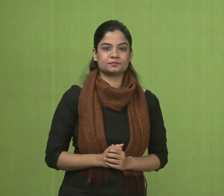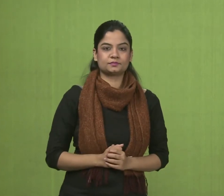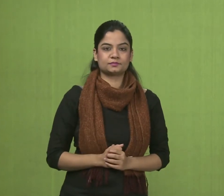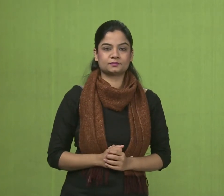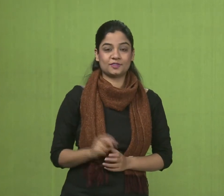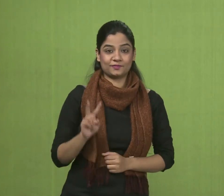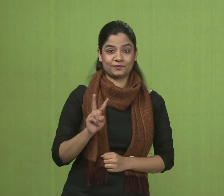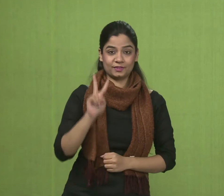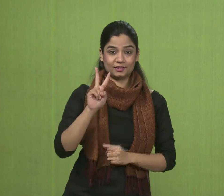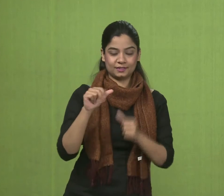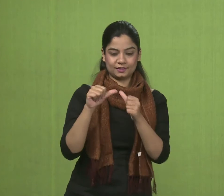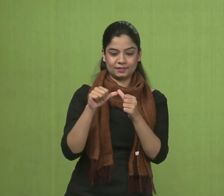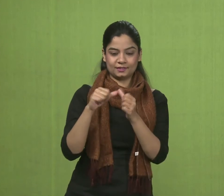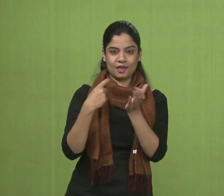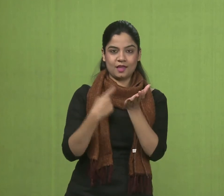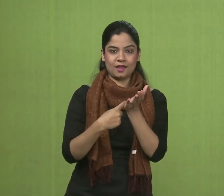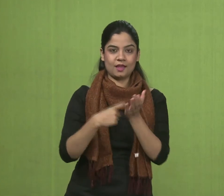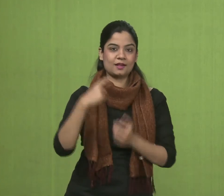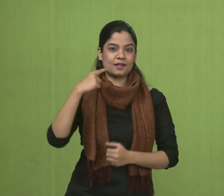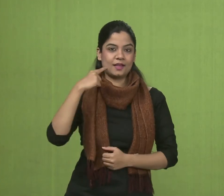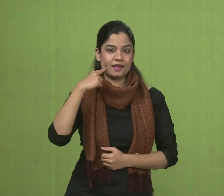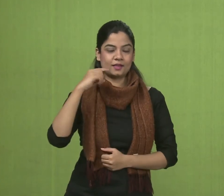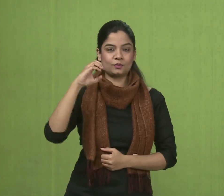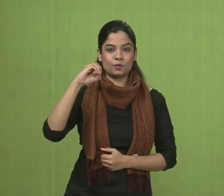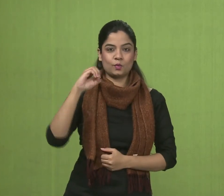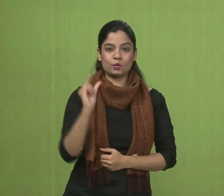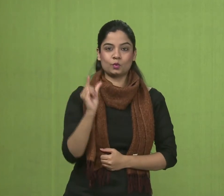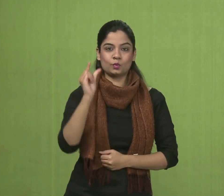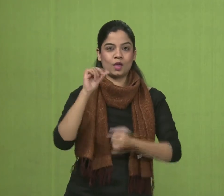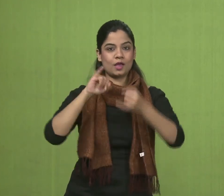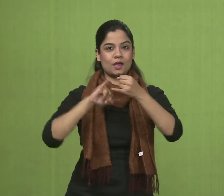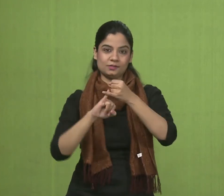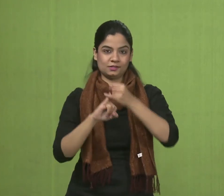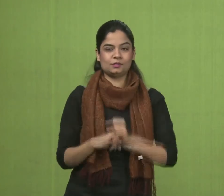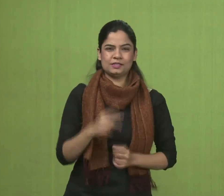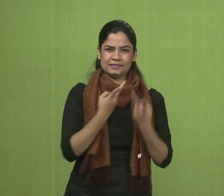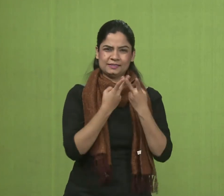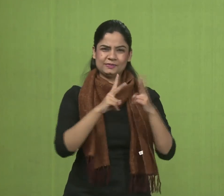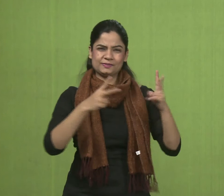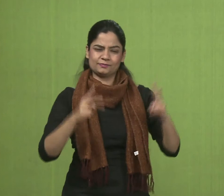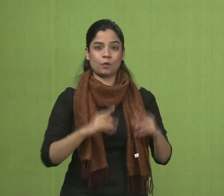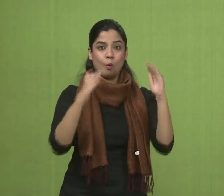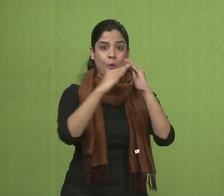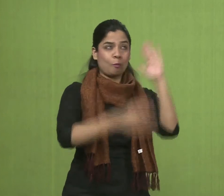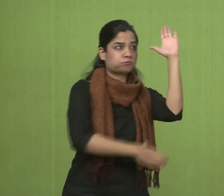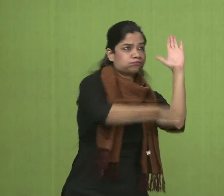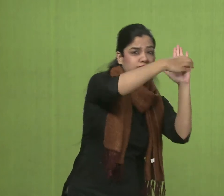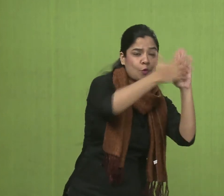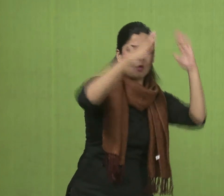Various, things of a different kind. For example, houses are there is apartments, there is bungalows, there is villa,